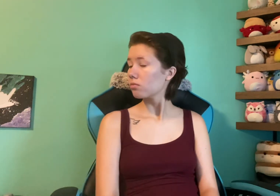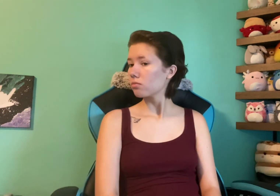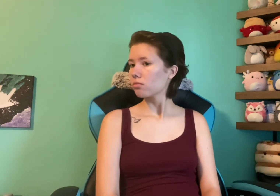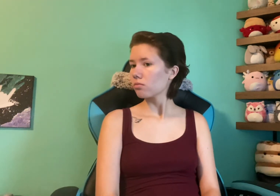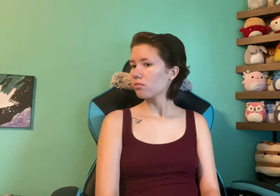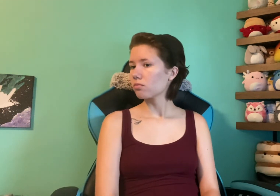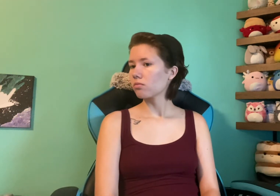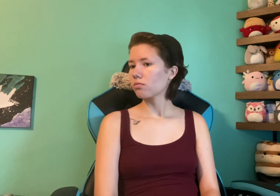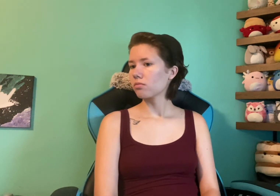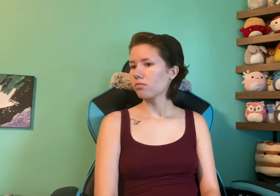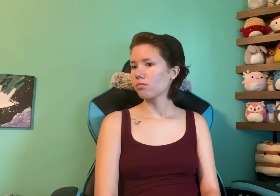Whoever.